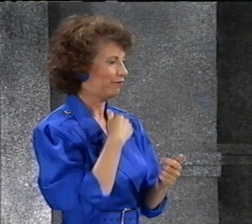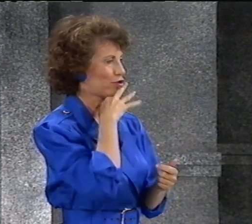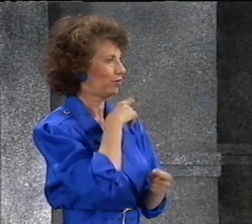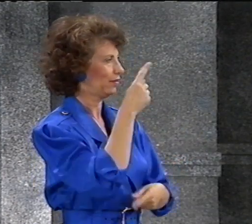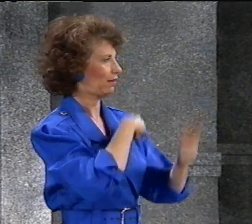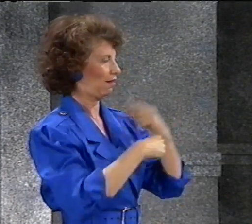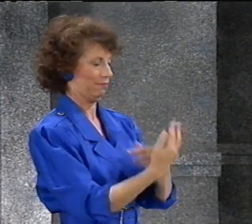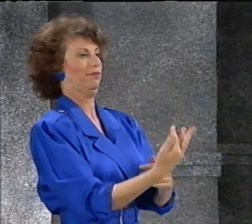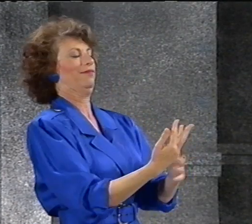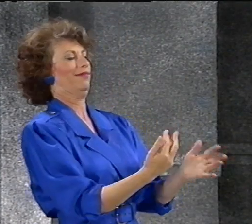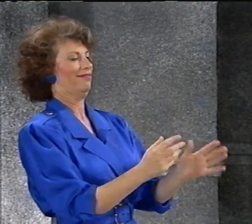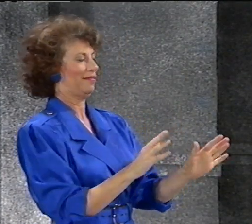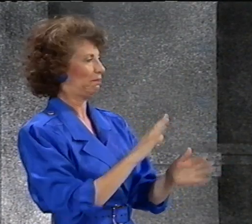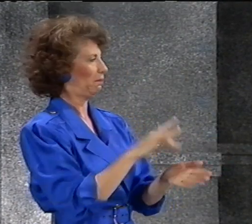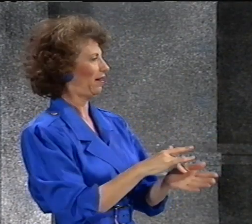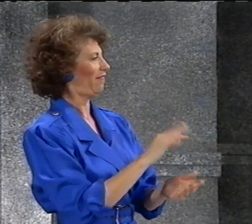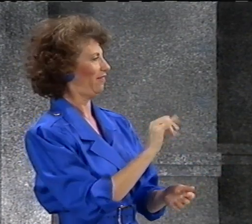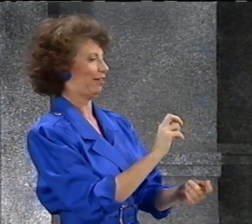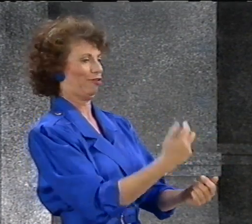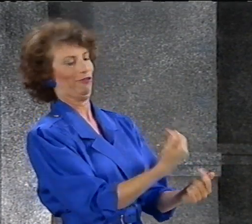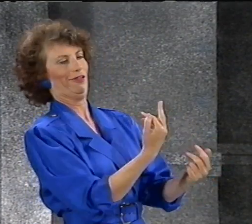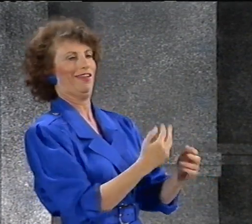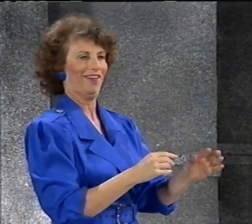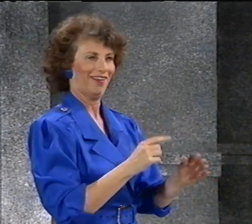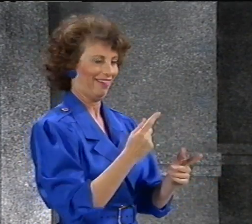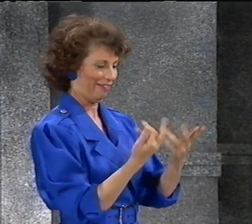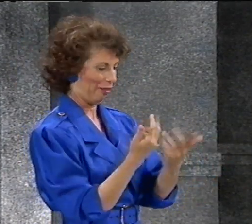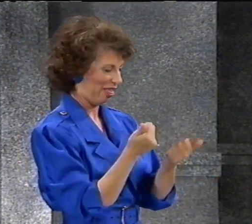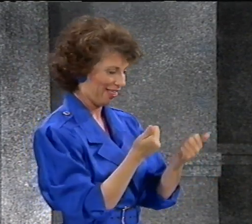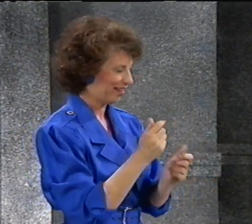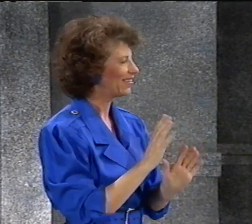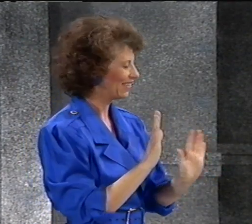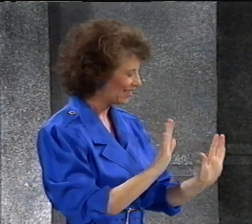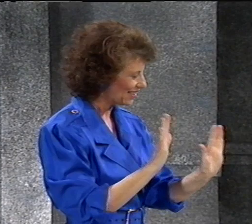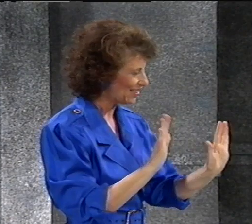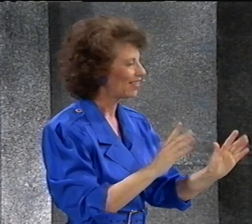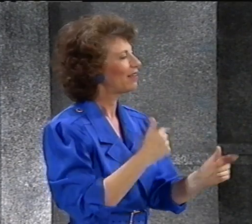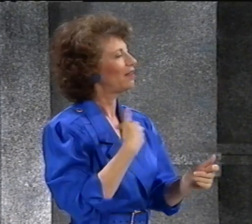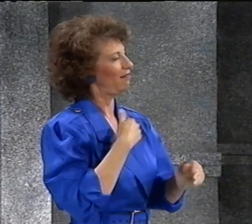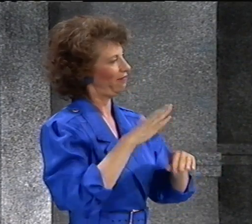I sometimes see middle fingers in class because students become confused.